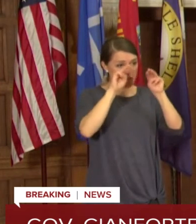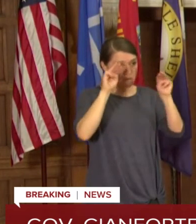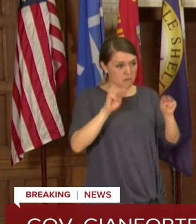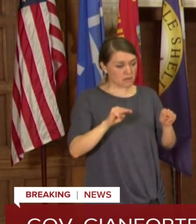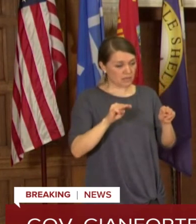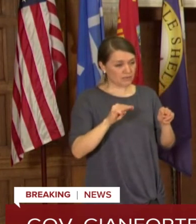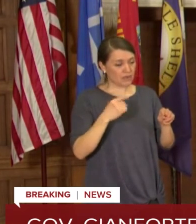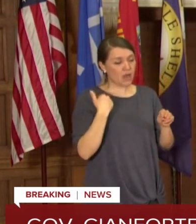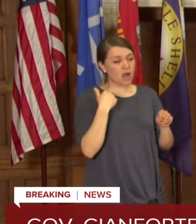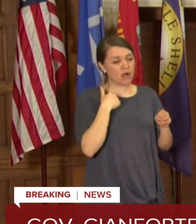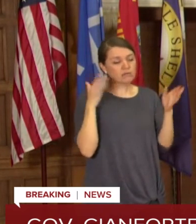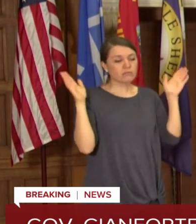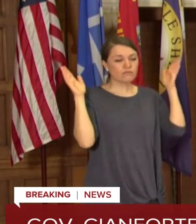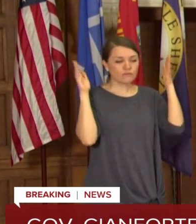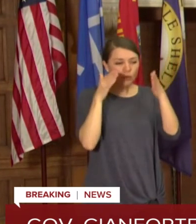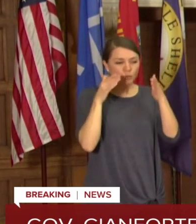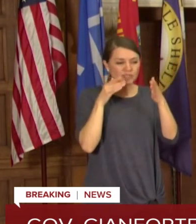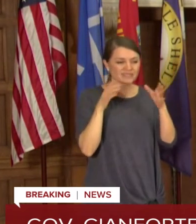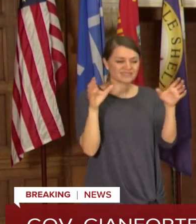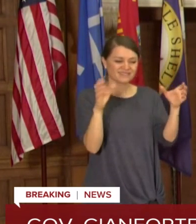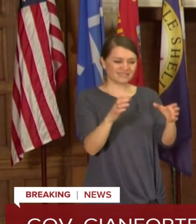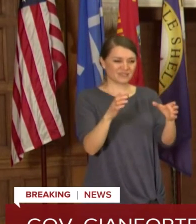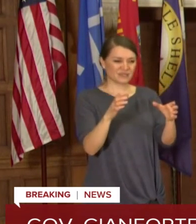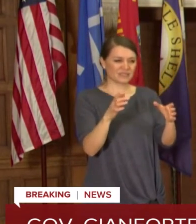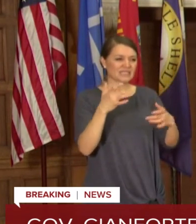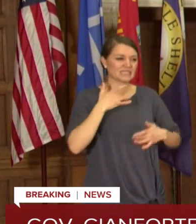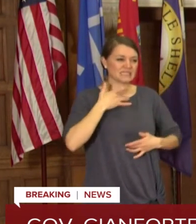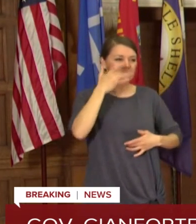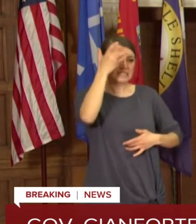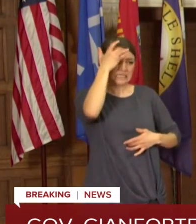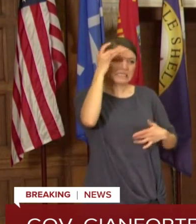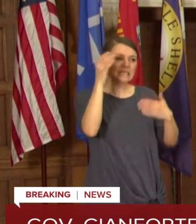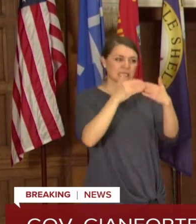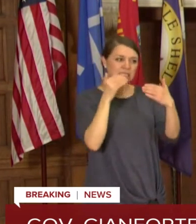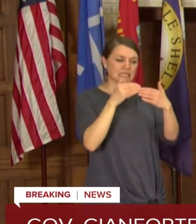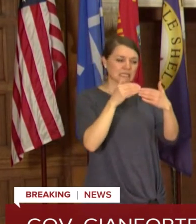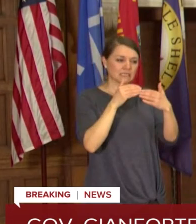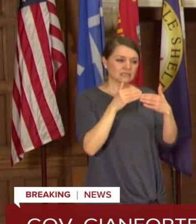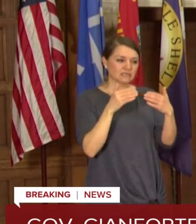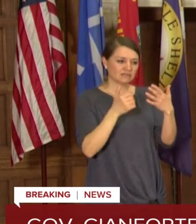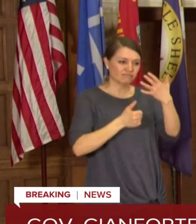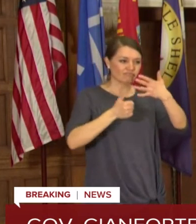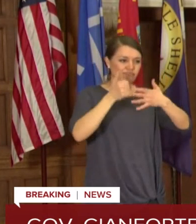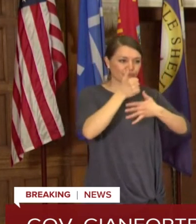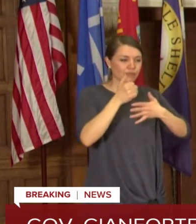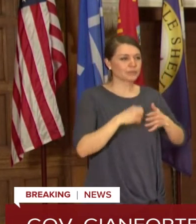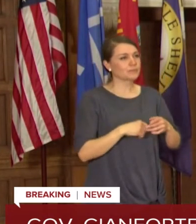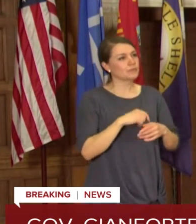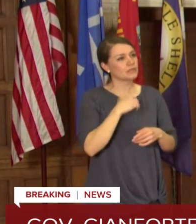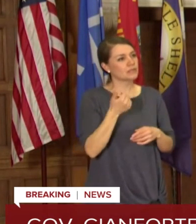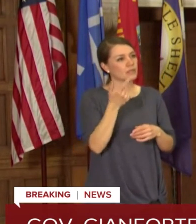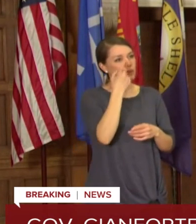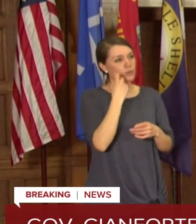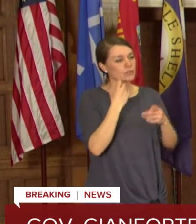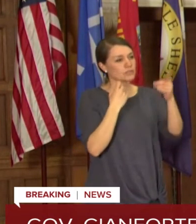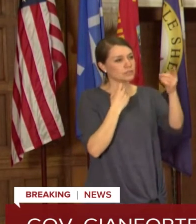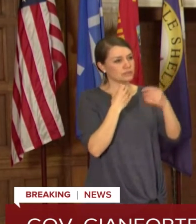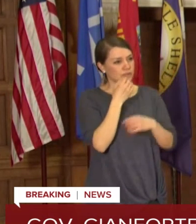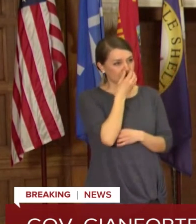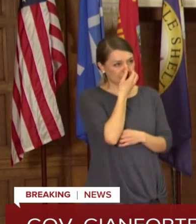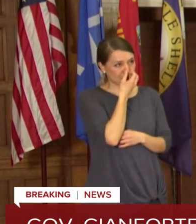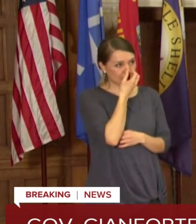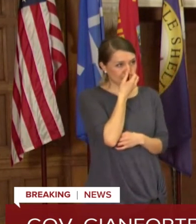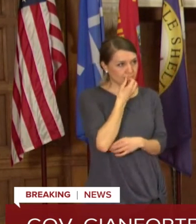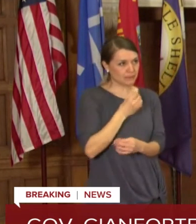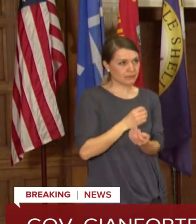on getting vaccines to the most vulnerable, and I'm pleased with the progress that we're making. Is there another question in the room here? Anybody